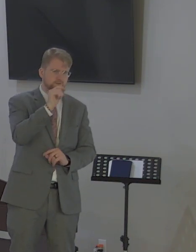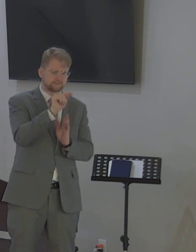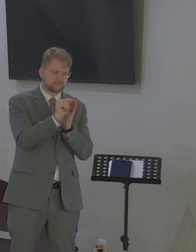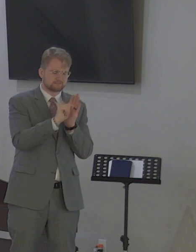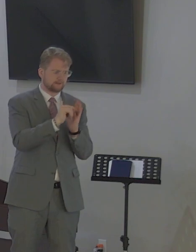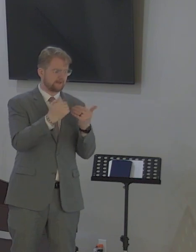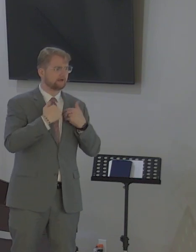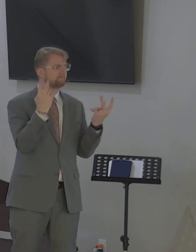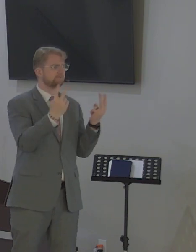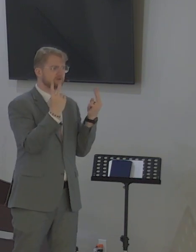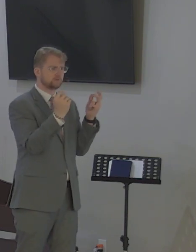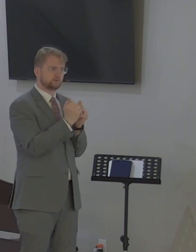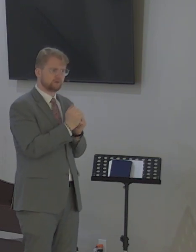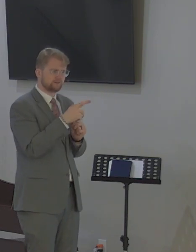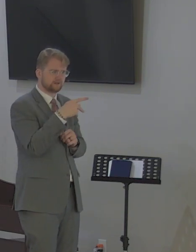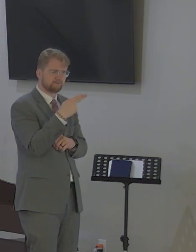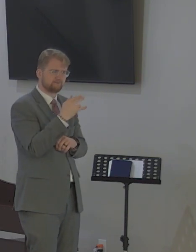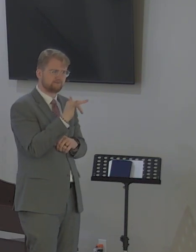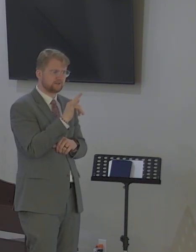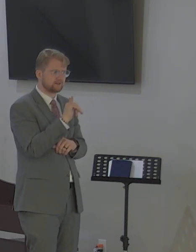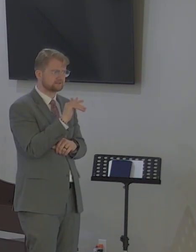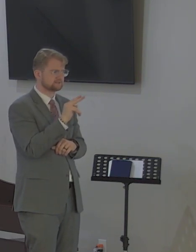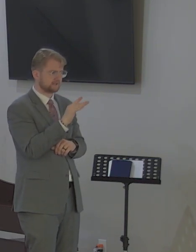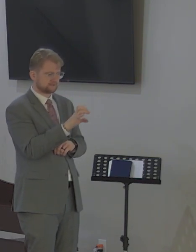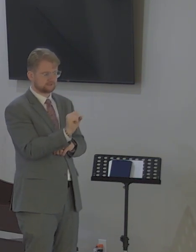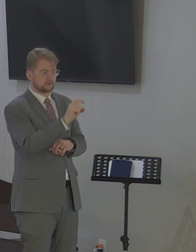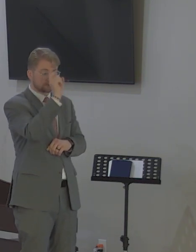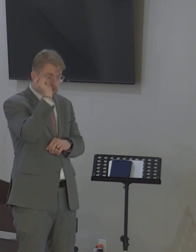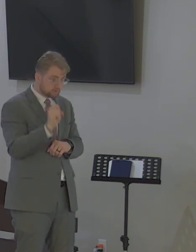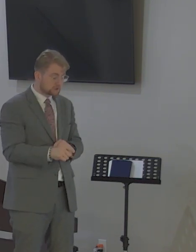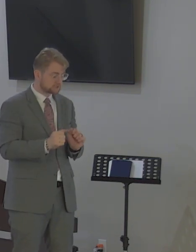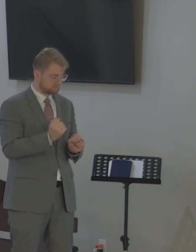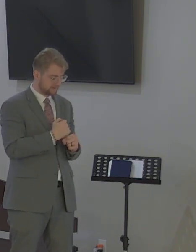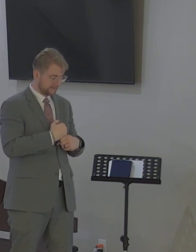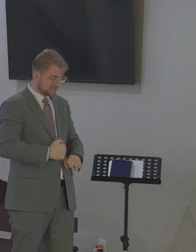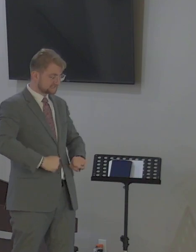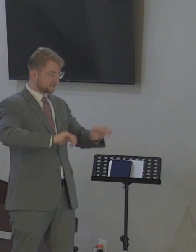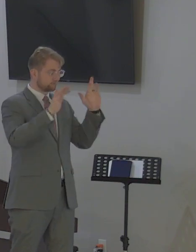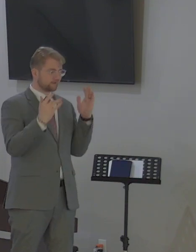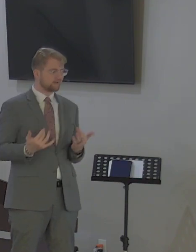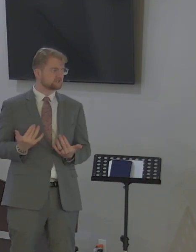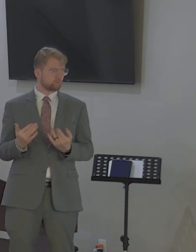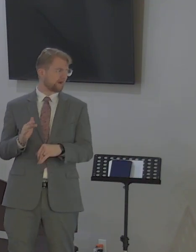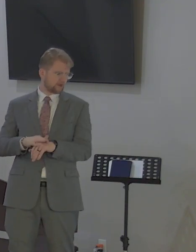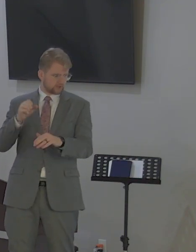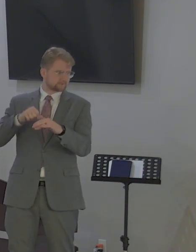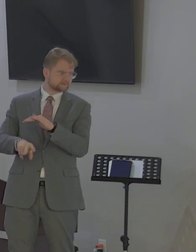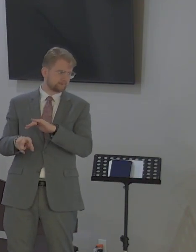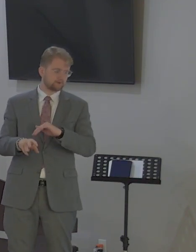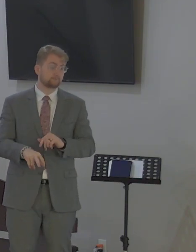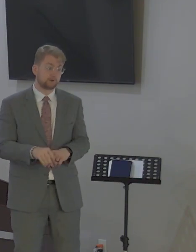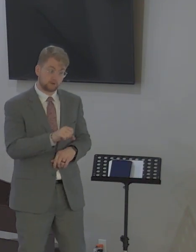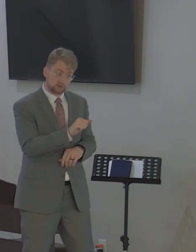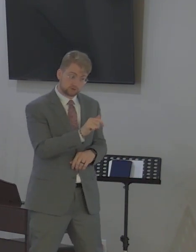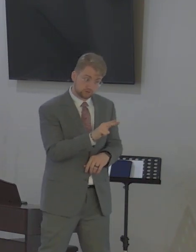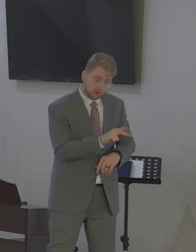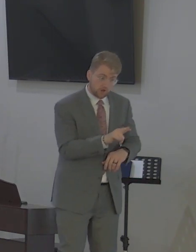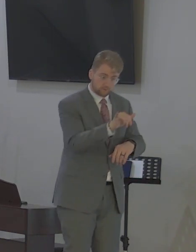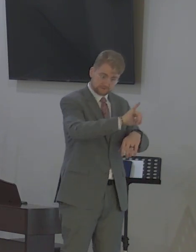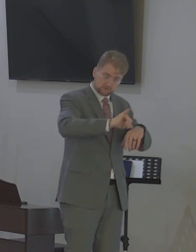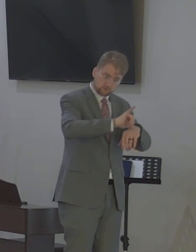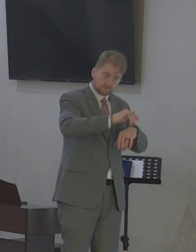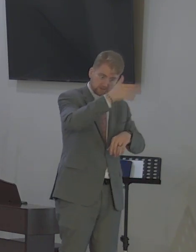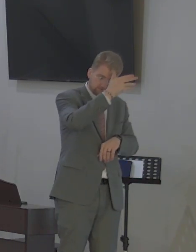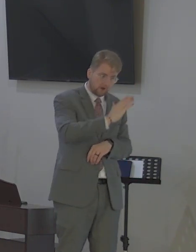a sacrifice. He's supposed to be waiting on Samuel to show up. Saul's anointed of God to be the king. Saul knows